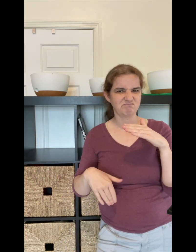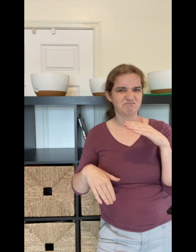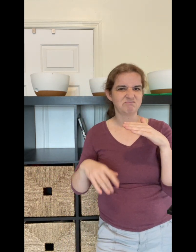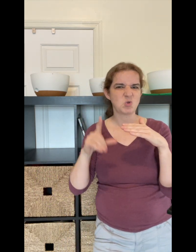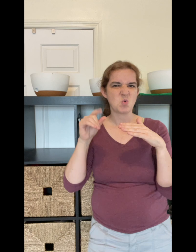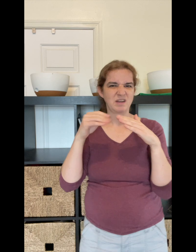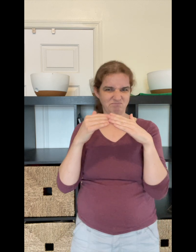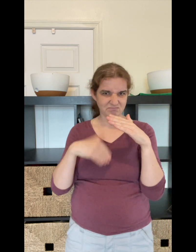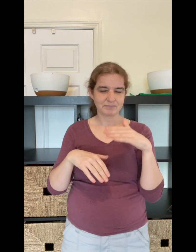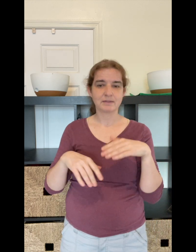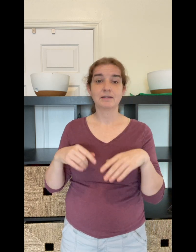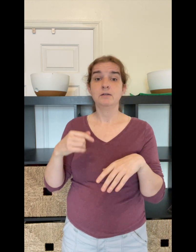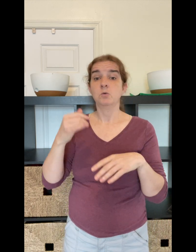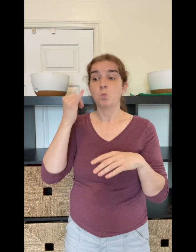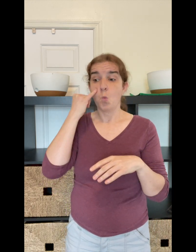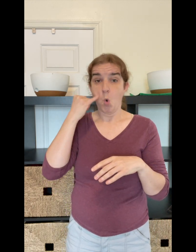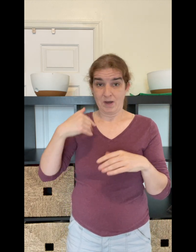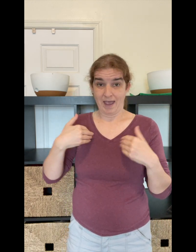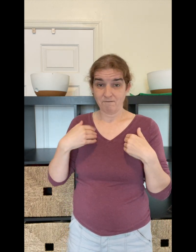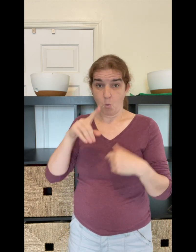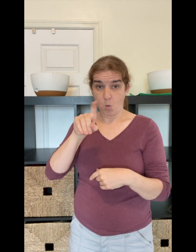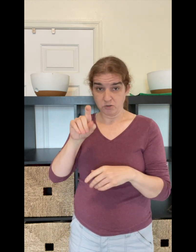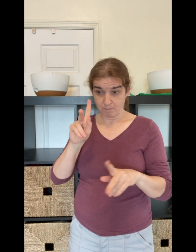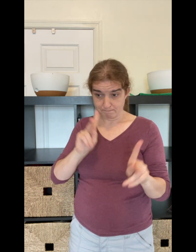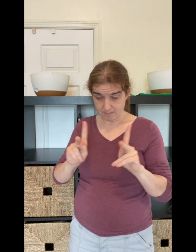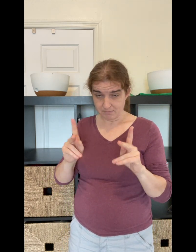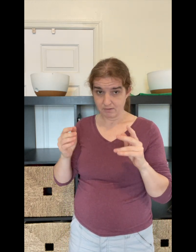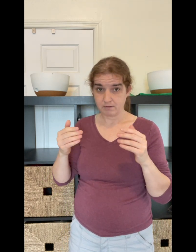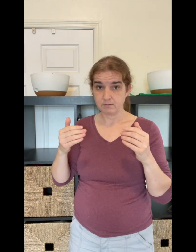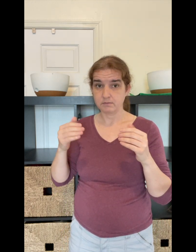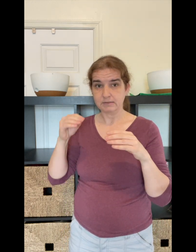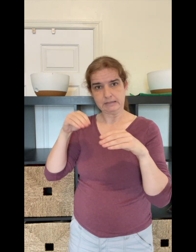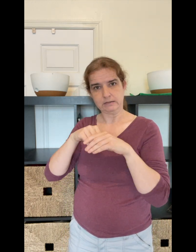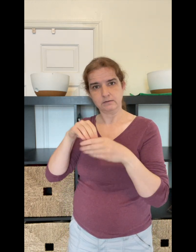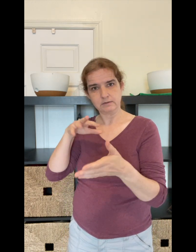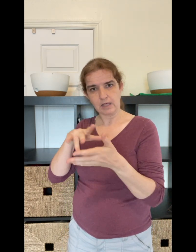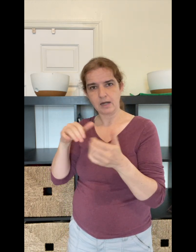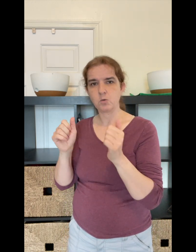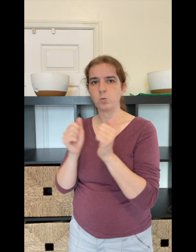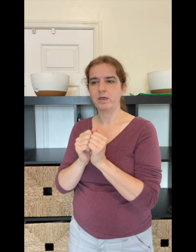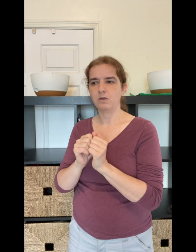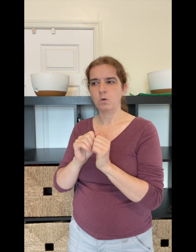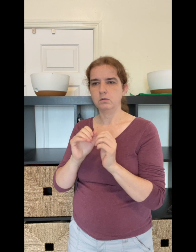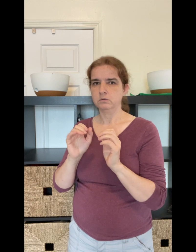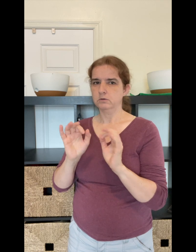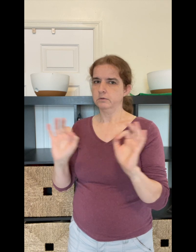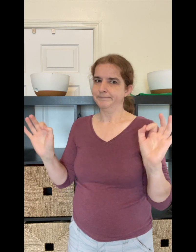disease are 20 or less. So if I have 100 people in the study with